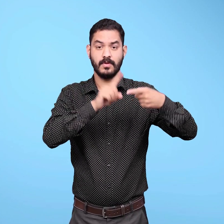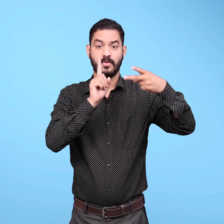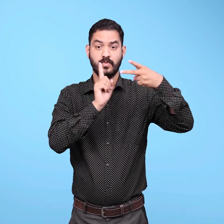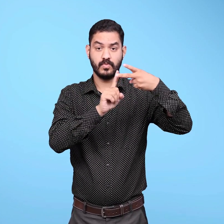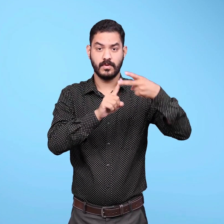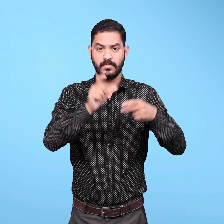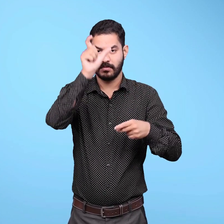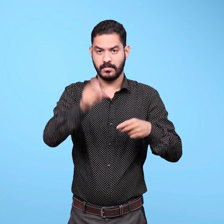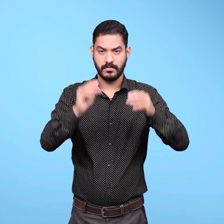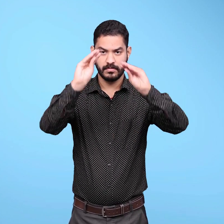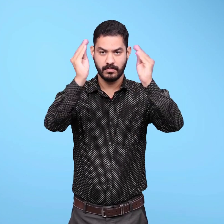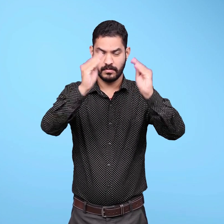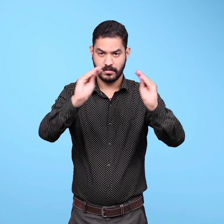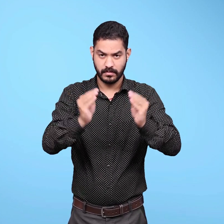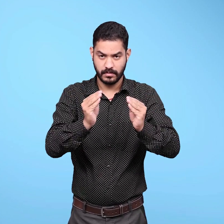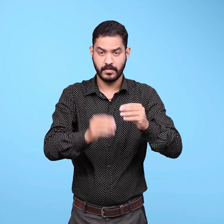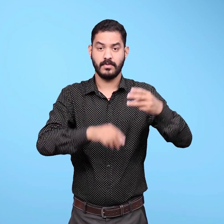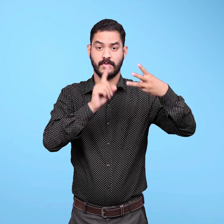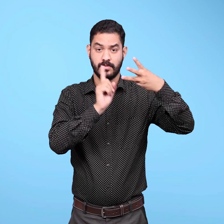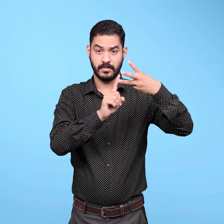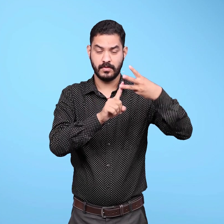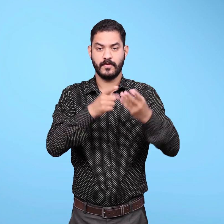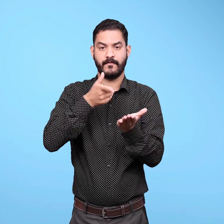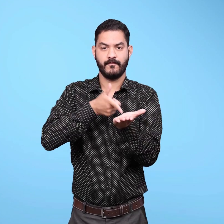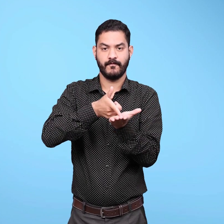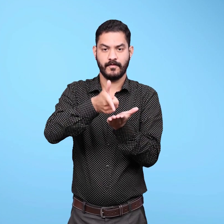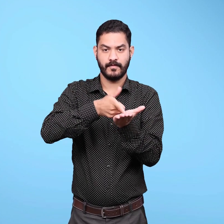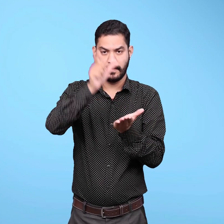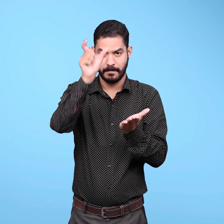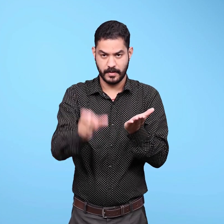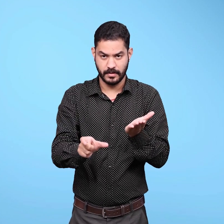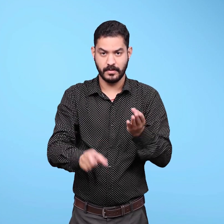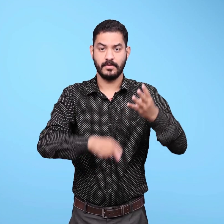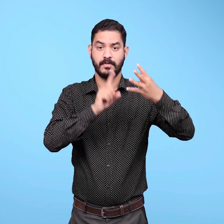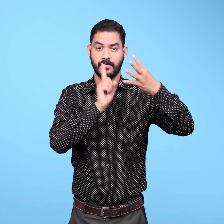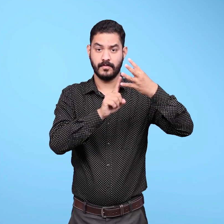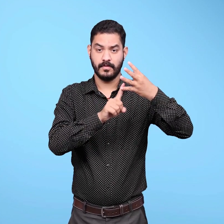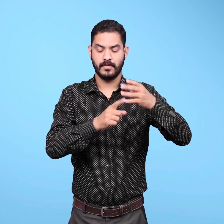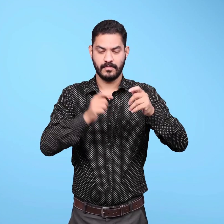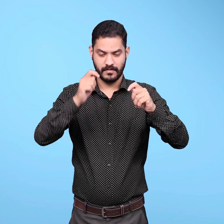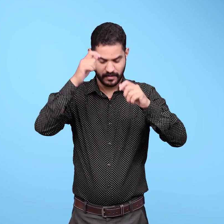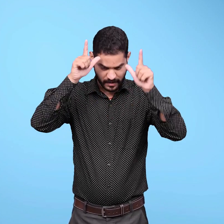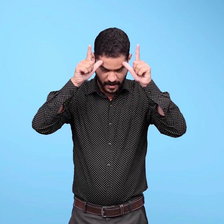2. Craftspersons, 3. Farmers, 4. Herders.